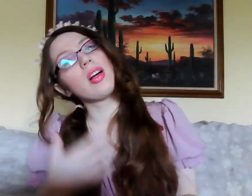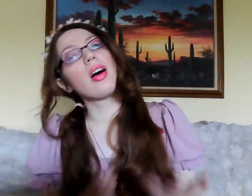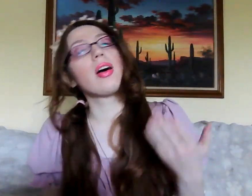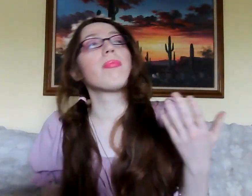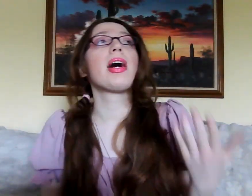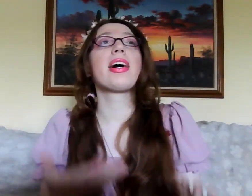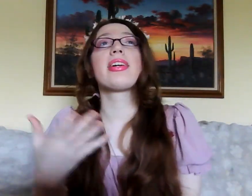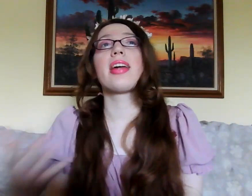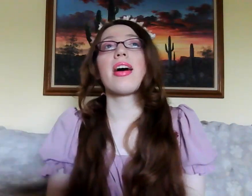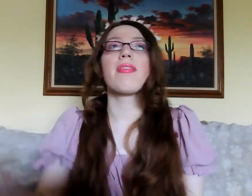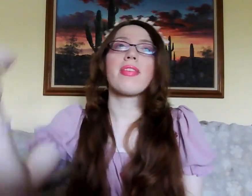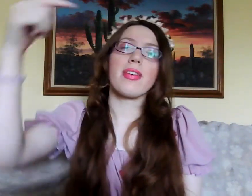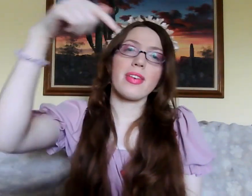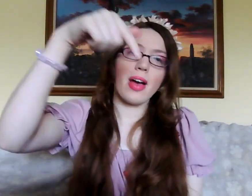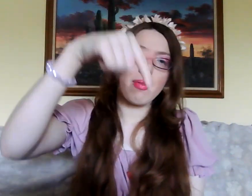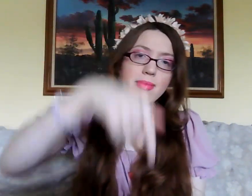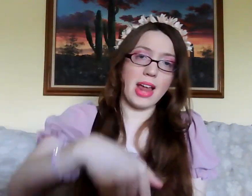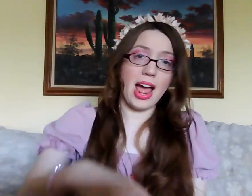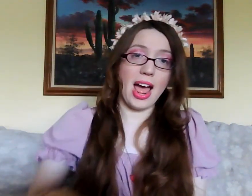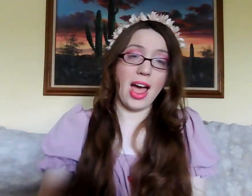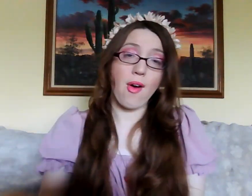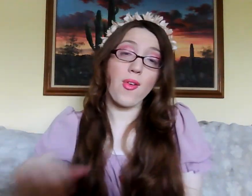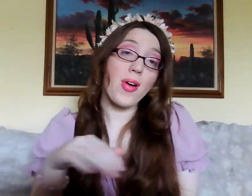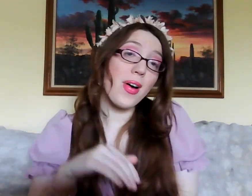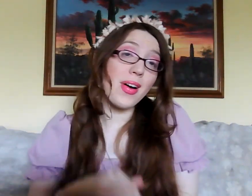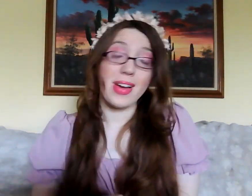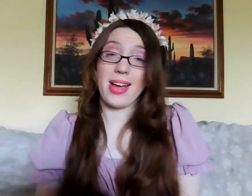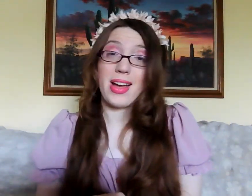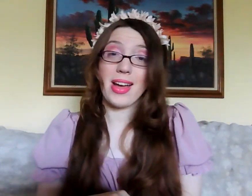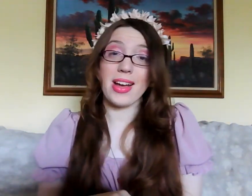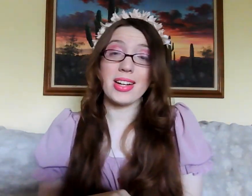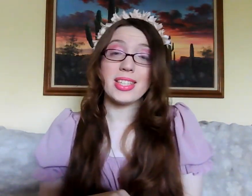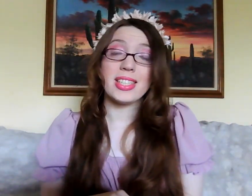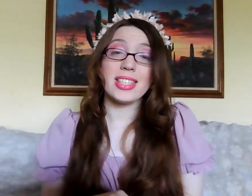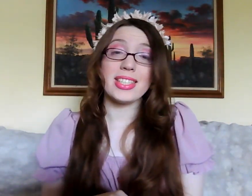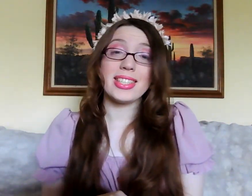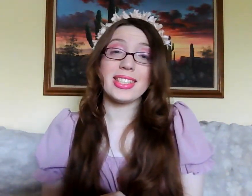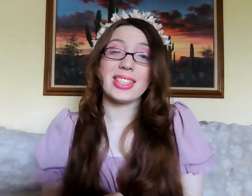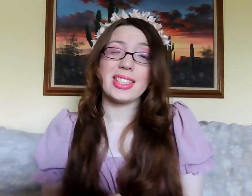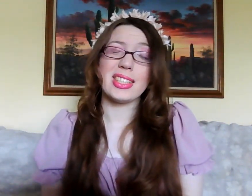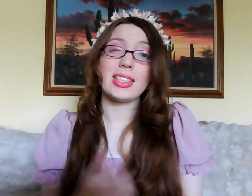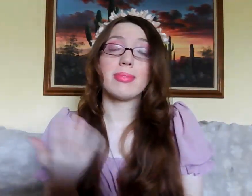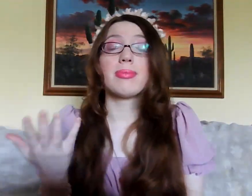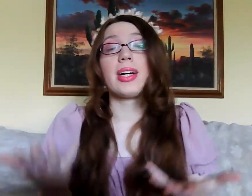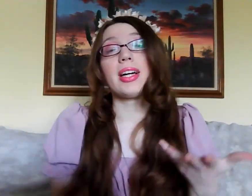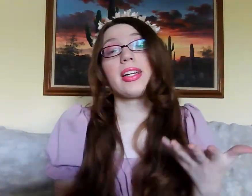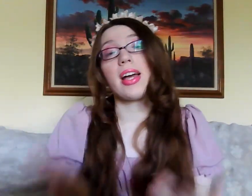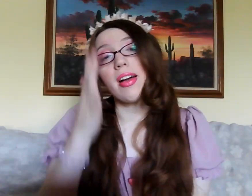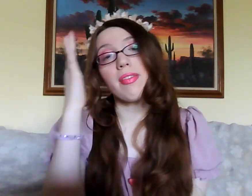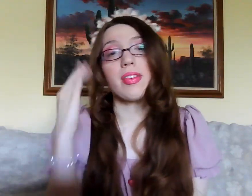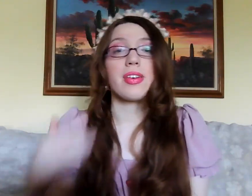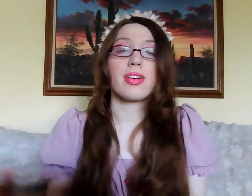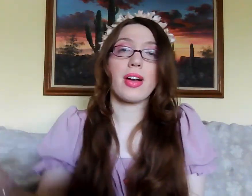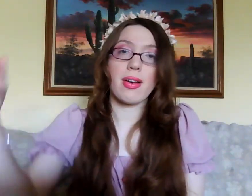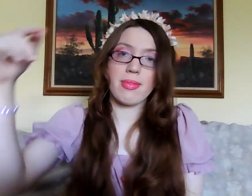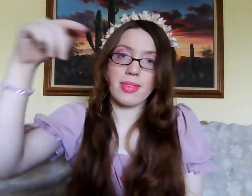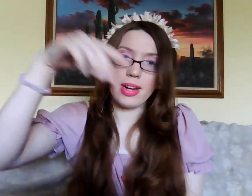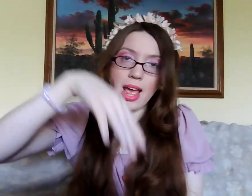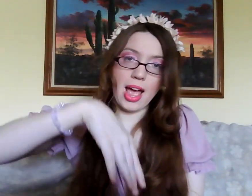I may never come down again. I may never come down